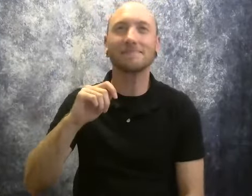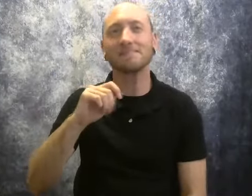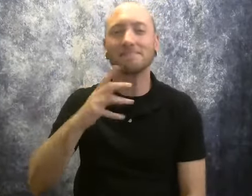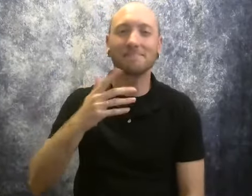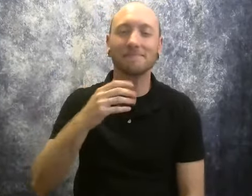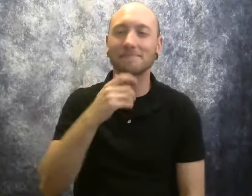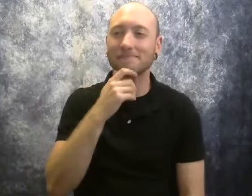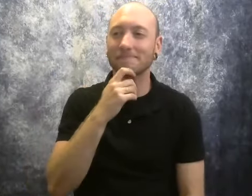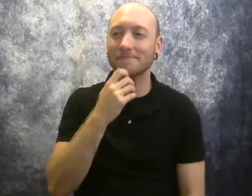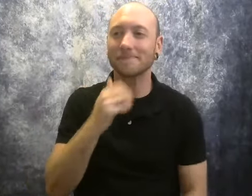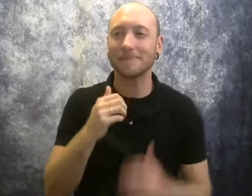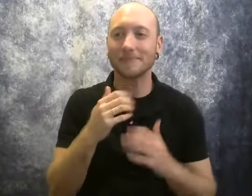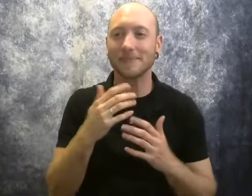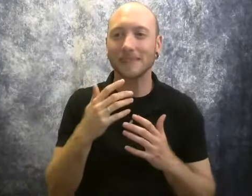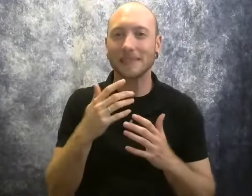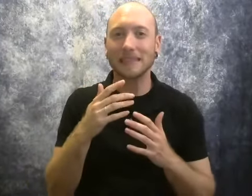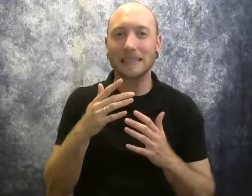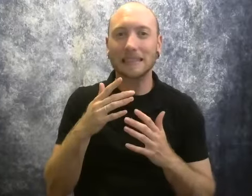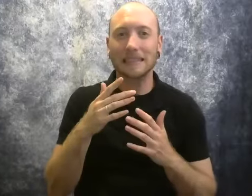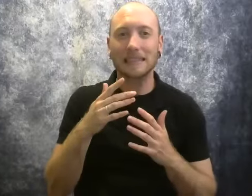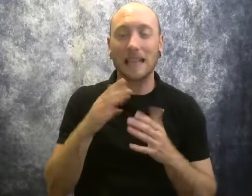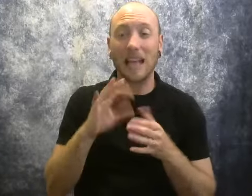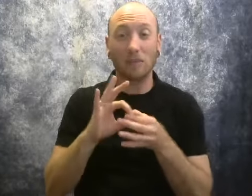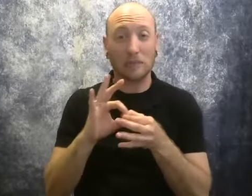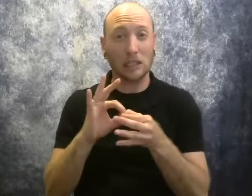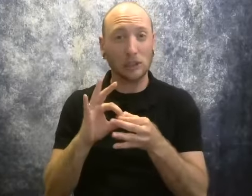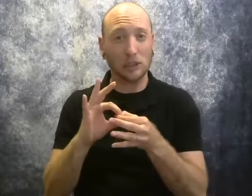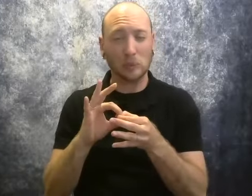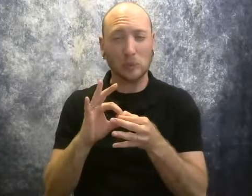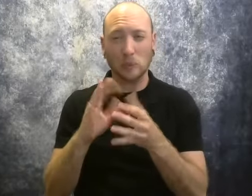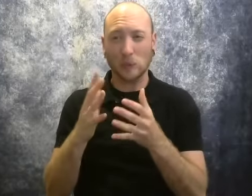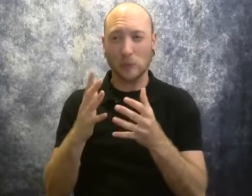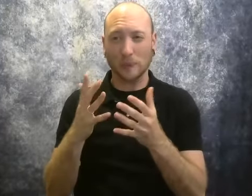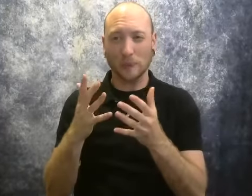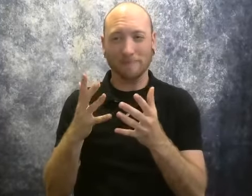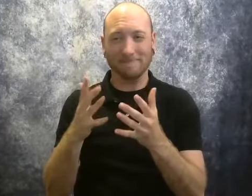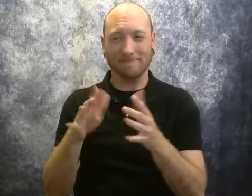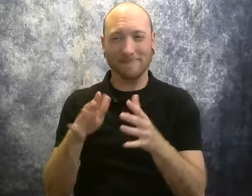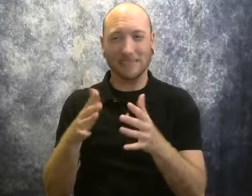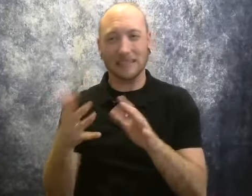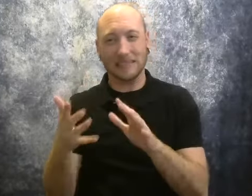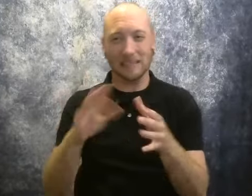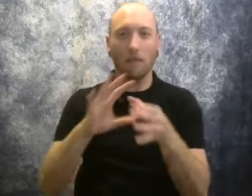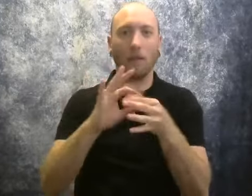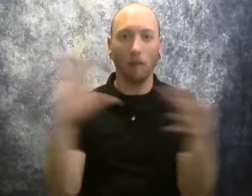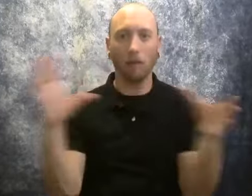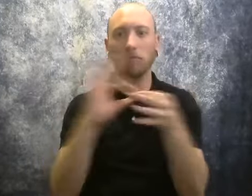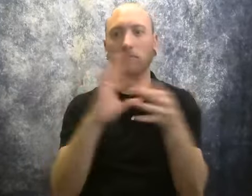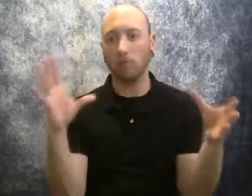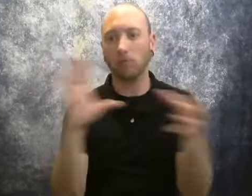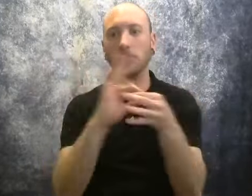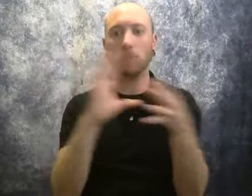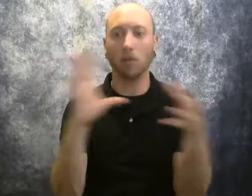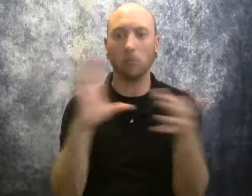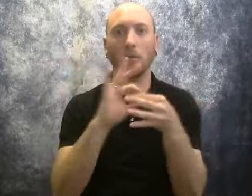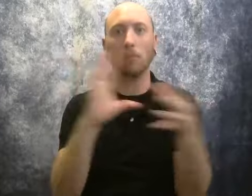It was I don't know, a tortuous relationship, I suppose. It was on, it was